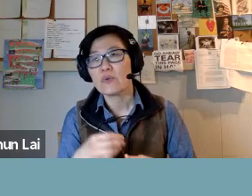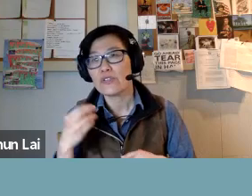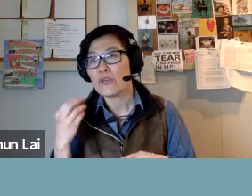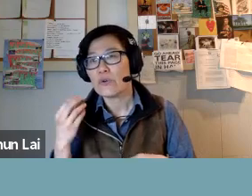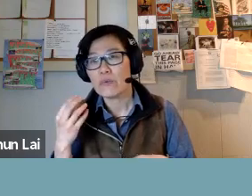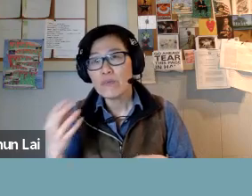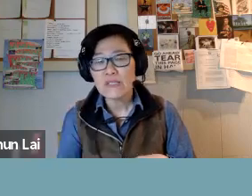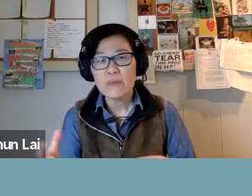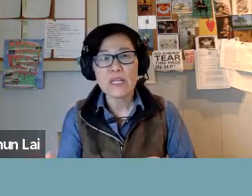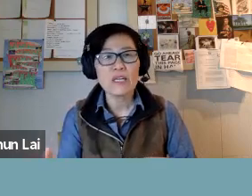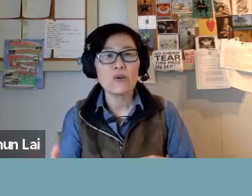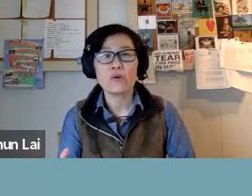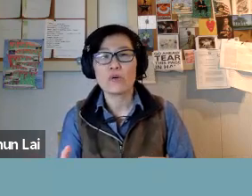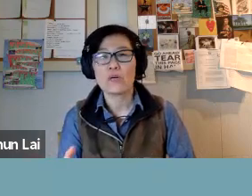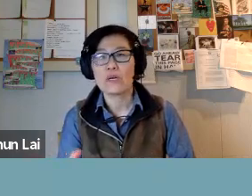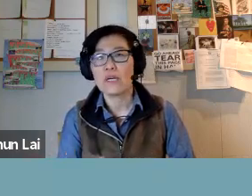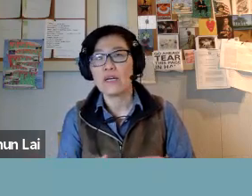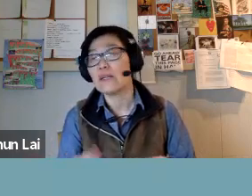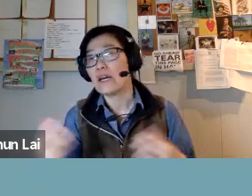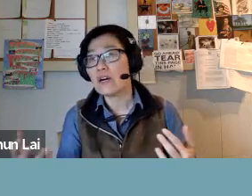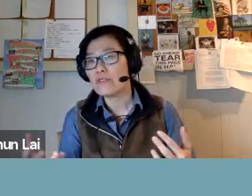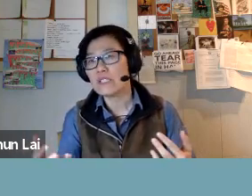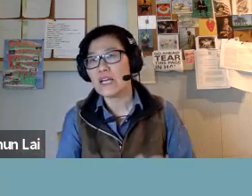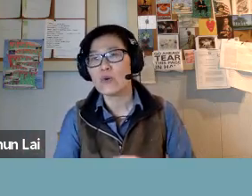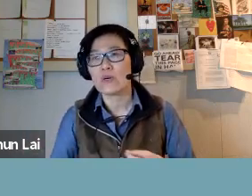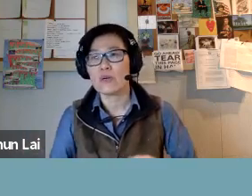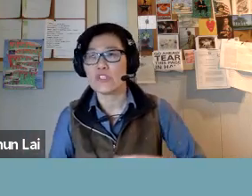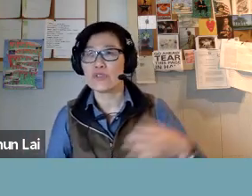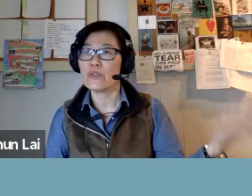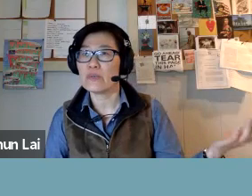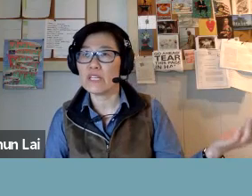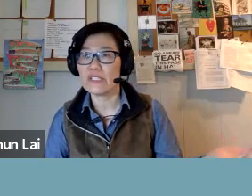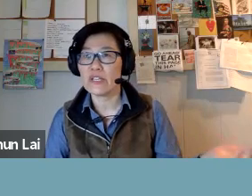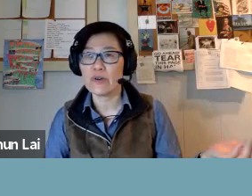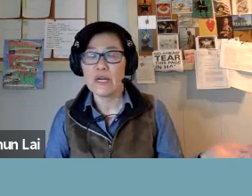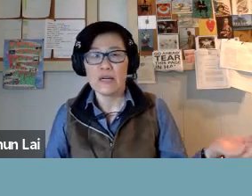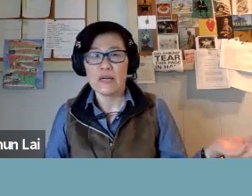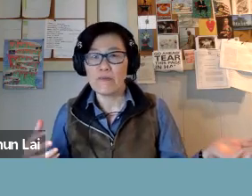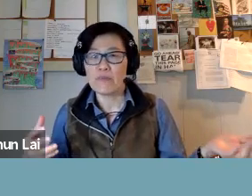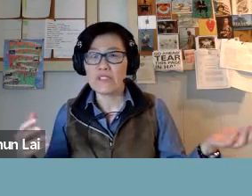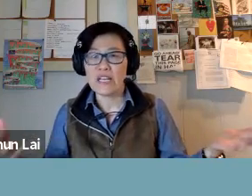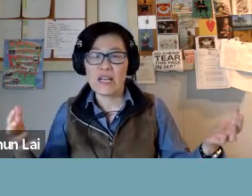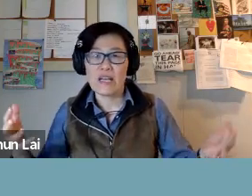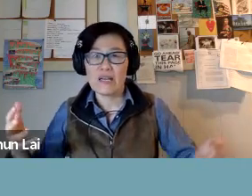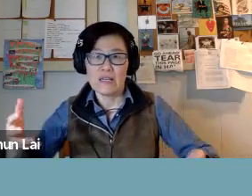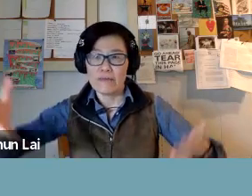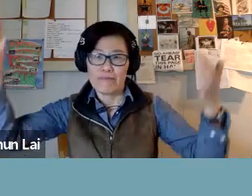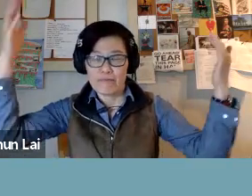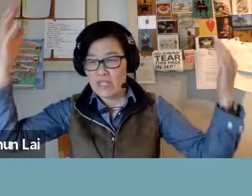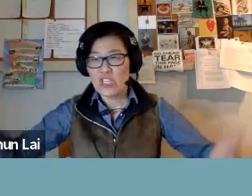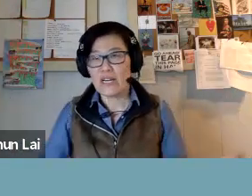case in which you meet somebody or at a conference, say, or in which you know somebody. So